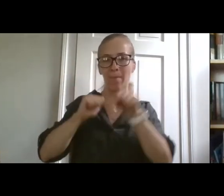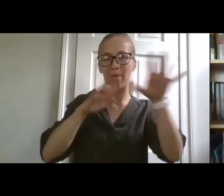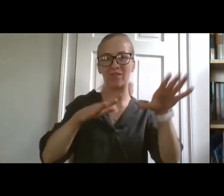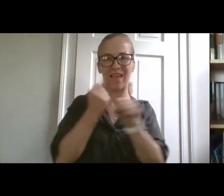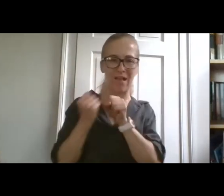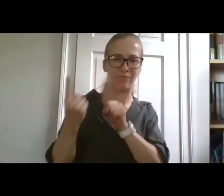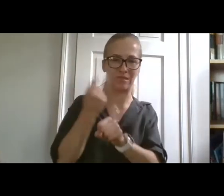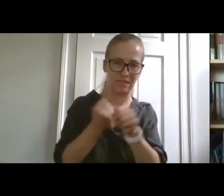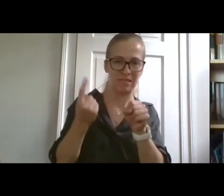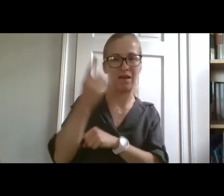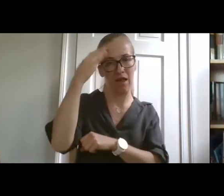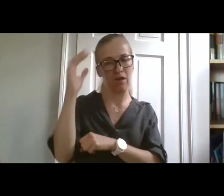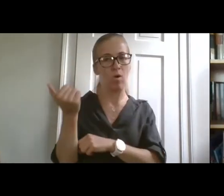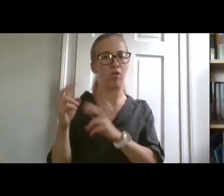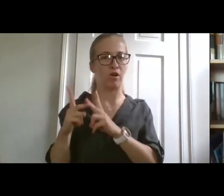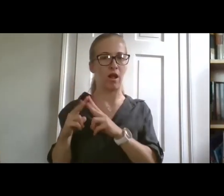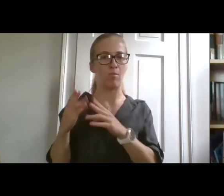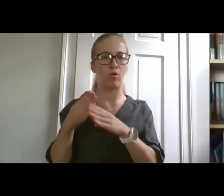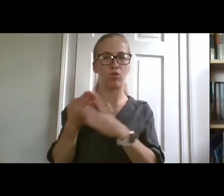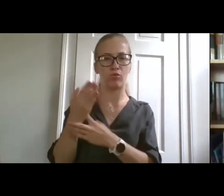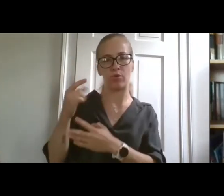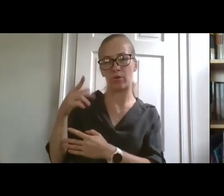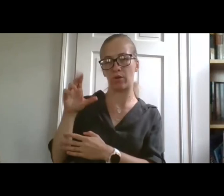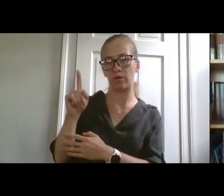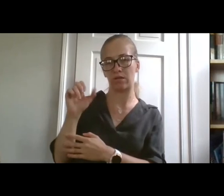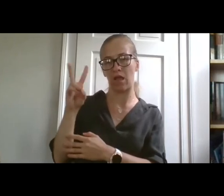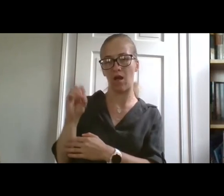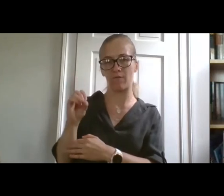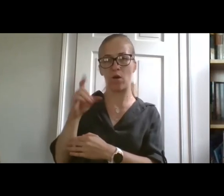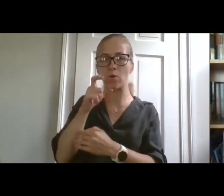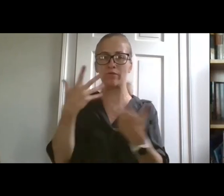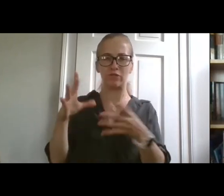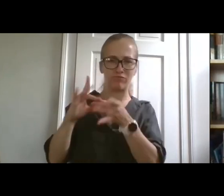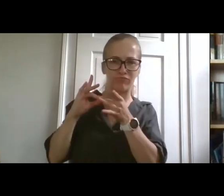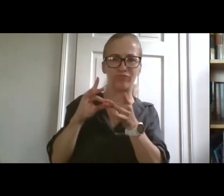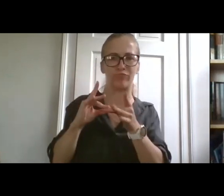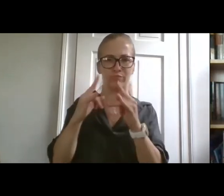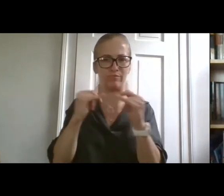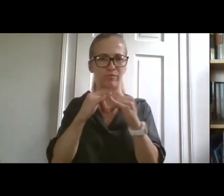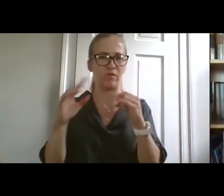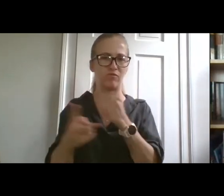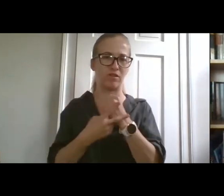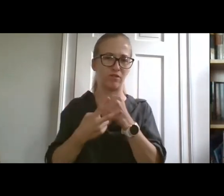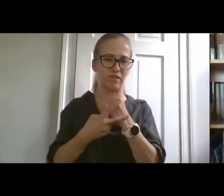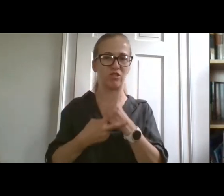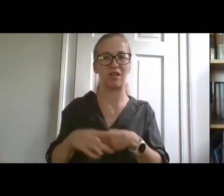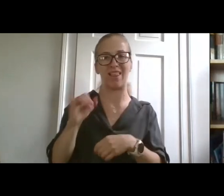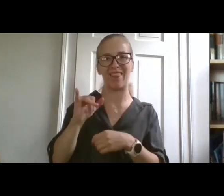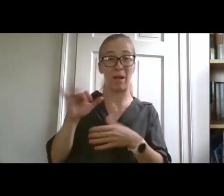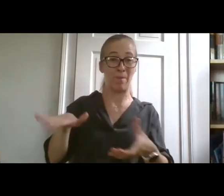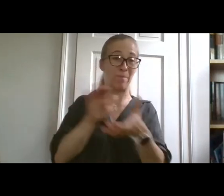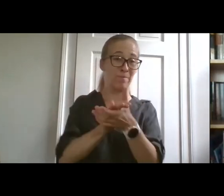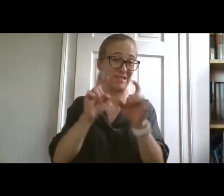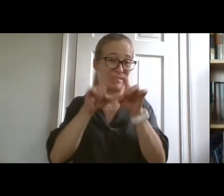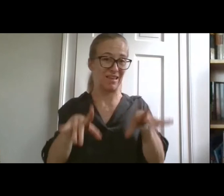knew the other couples through Gustavo, who'd been coordinating the campsite reservations for 20 years. The trips often felt like a marital test, although I